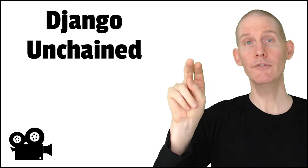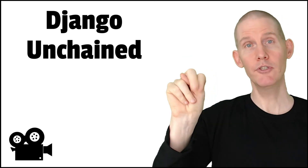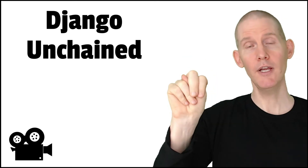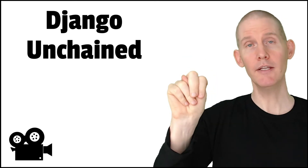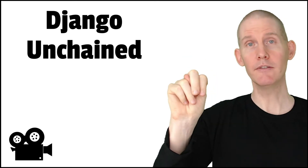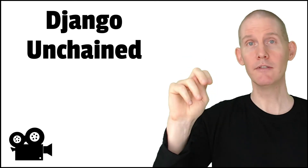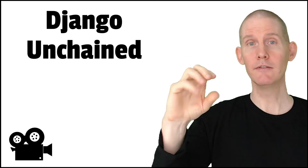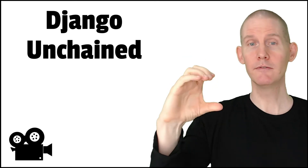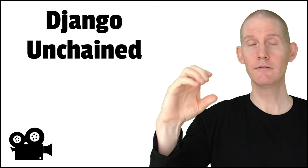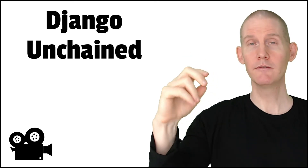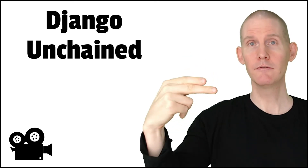Unchained.